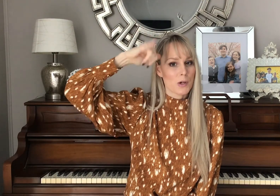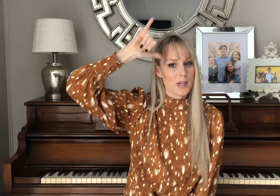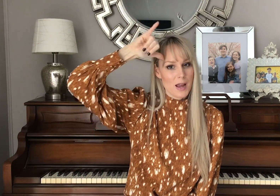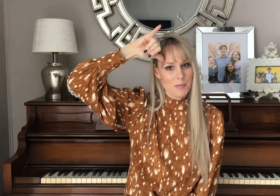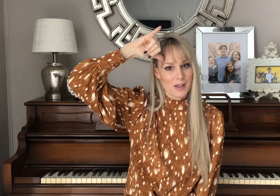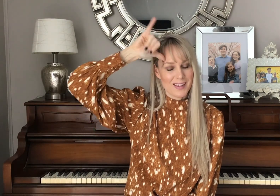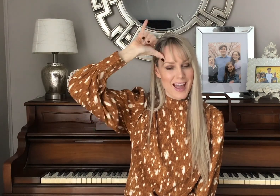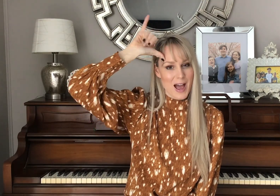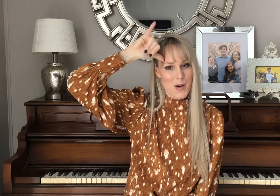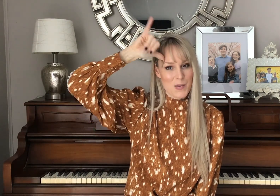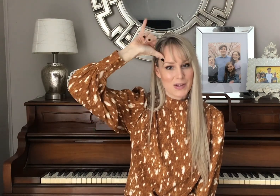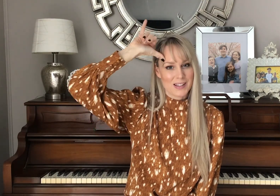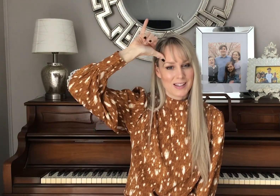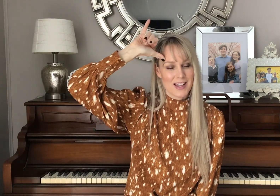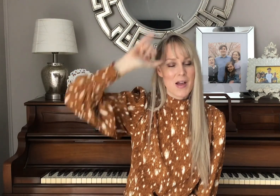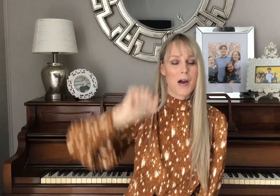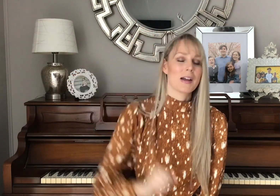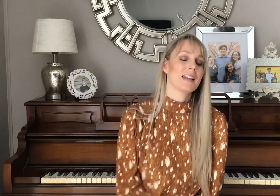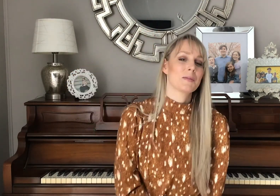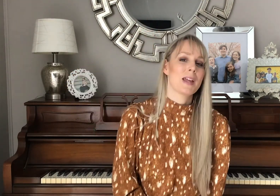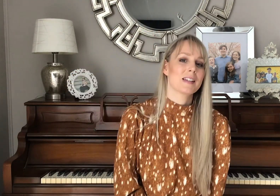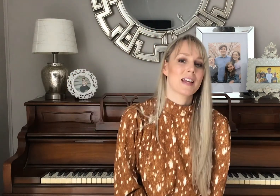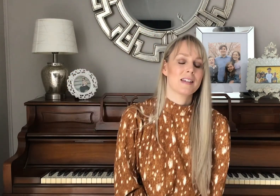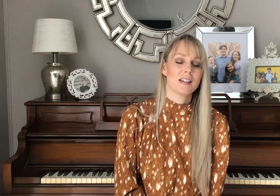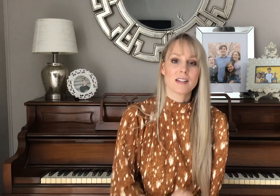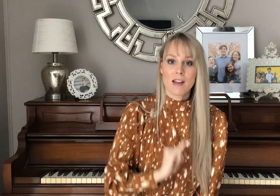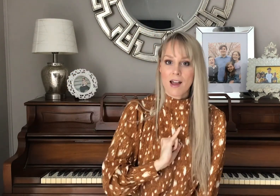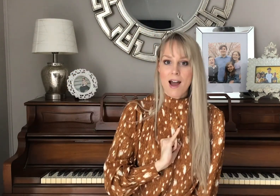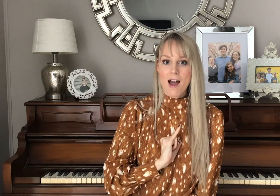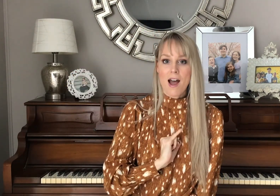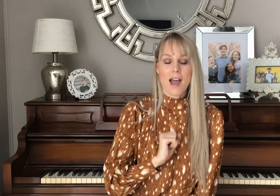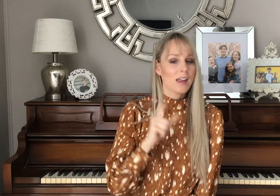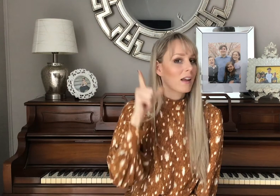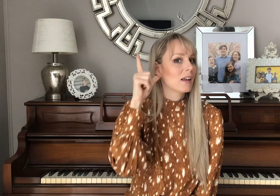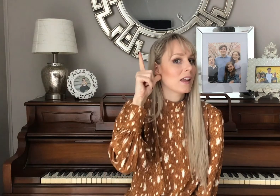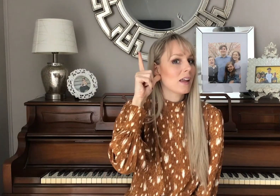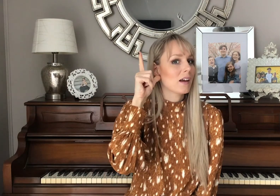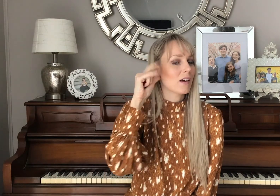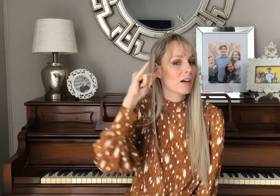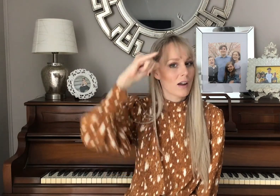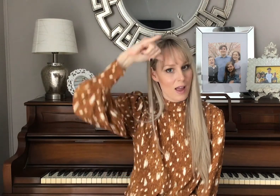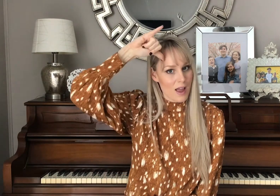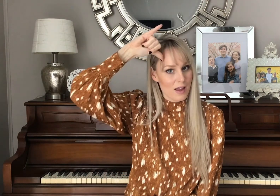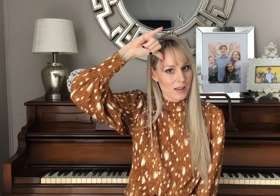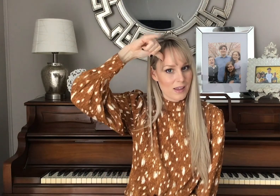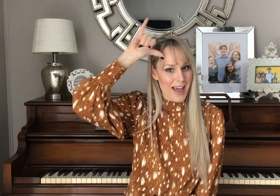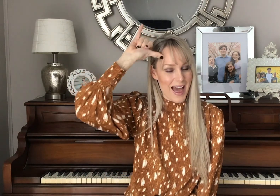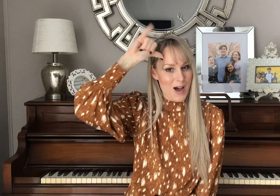time. Cow. All right, let's make a sentence. I hear cow.